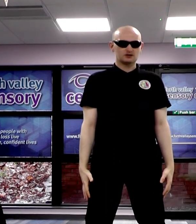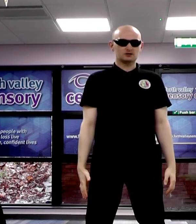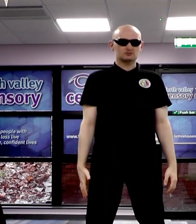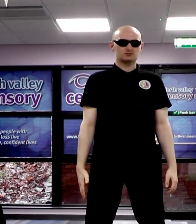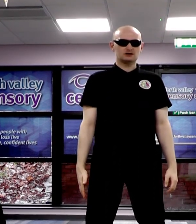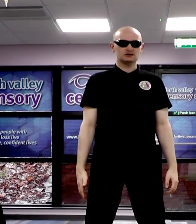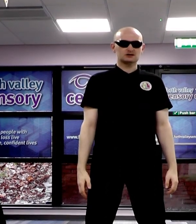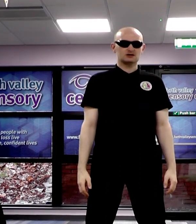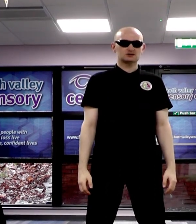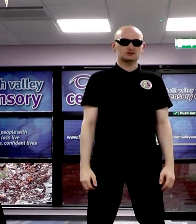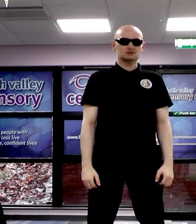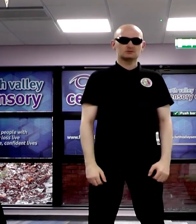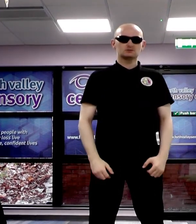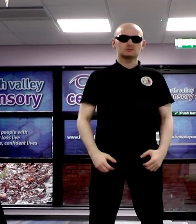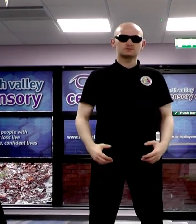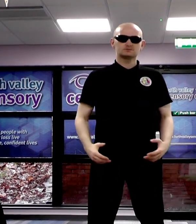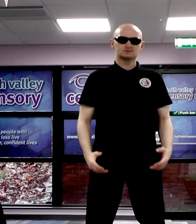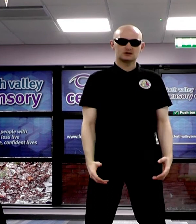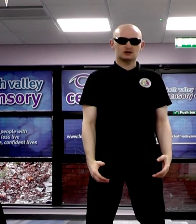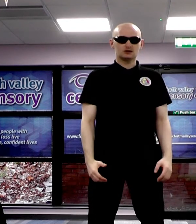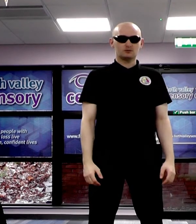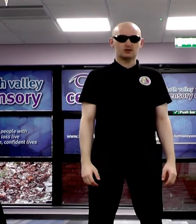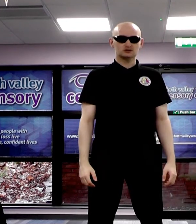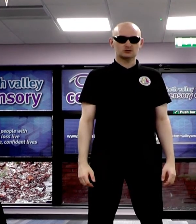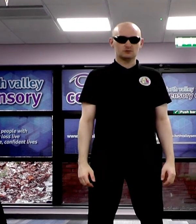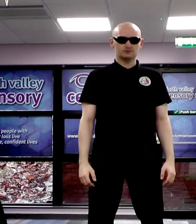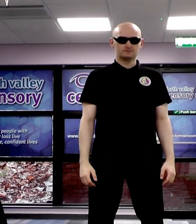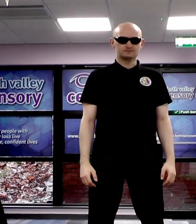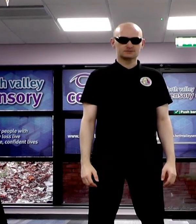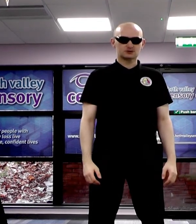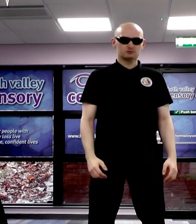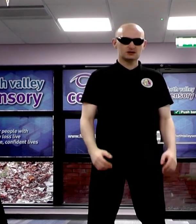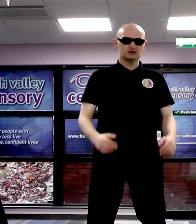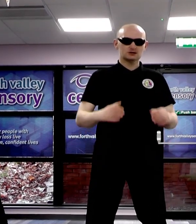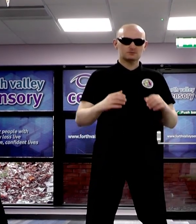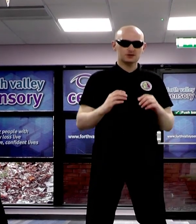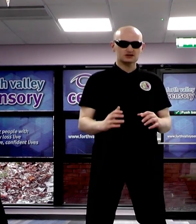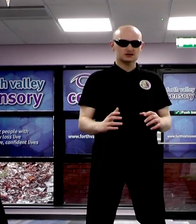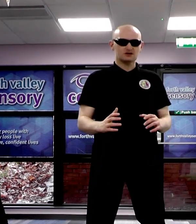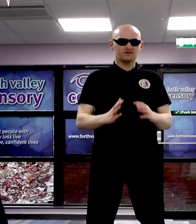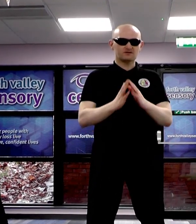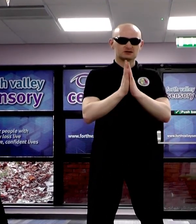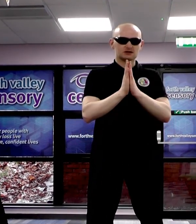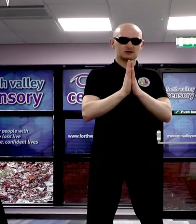our ready stance, and then that will be us stopping. So please be safe, take